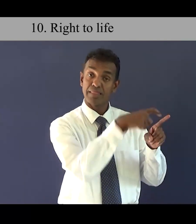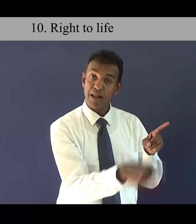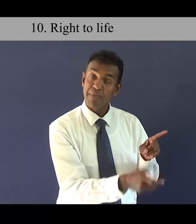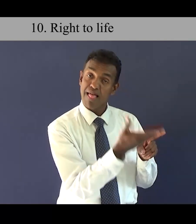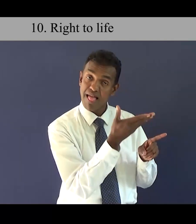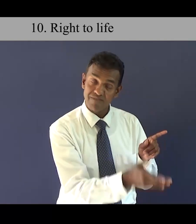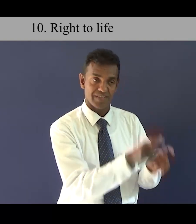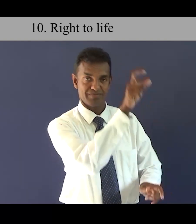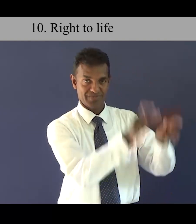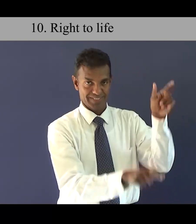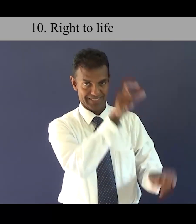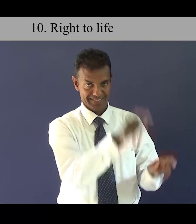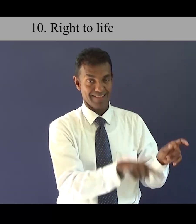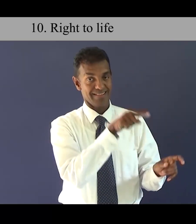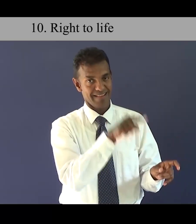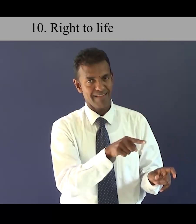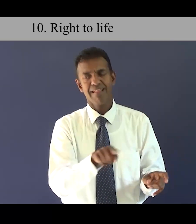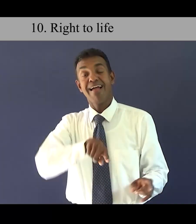anyone else to live their lives.